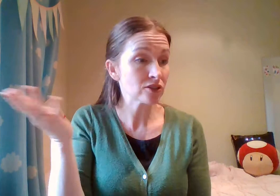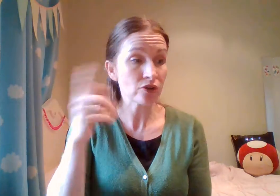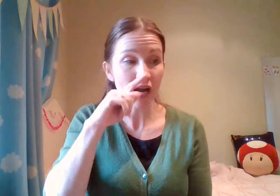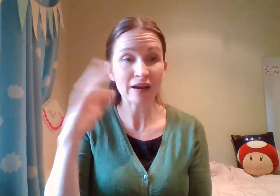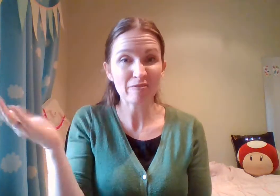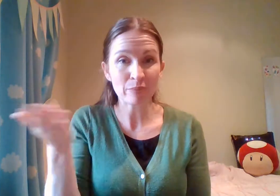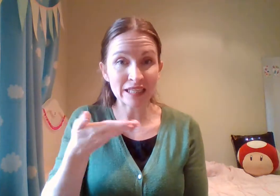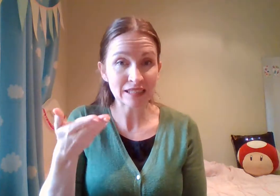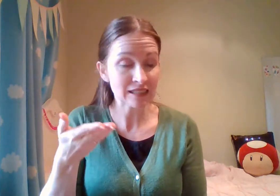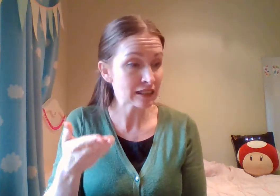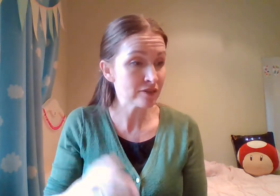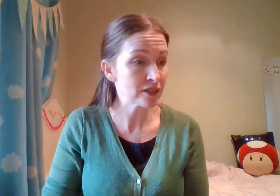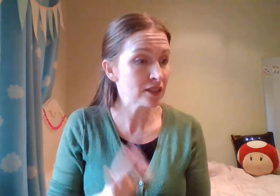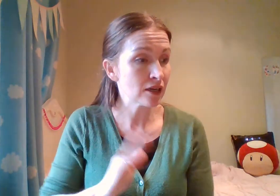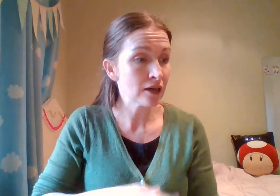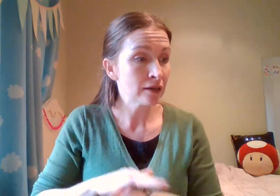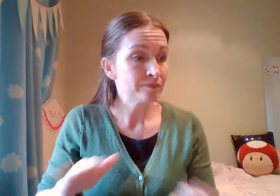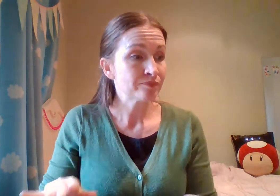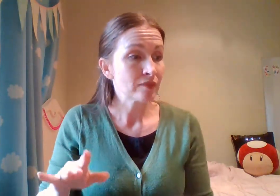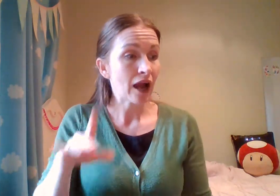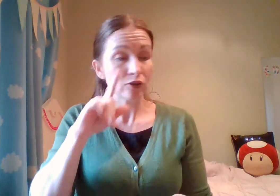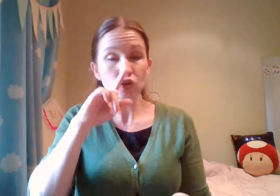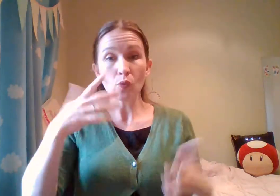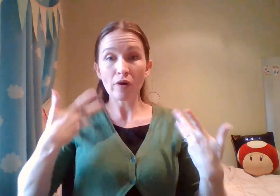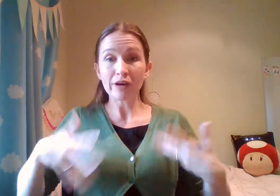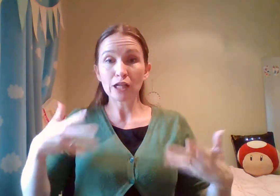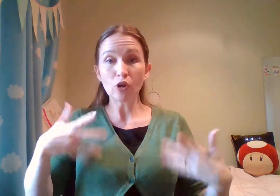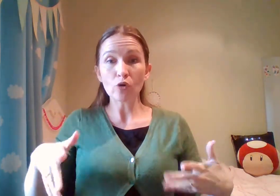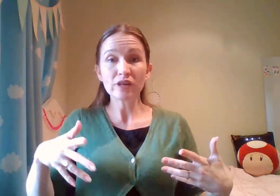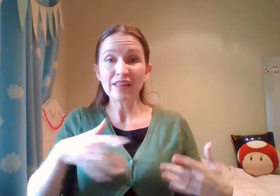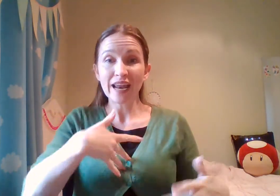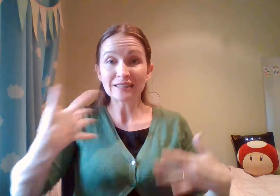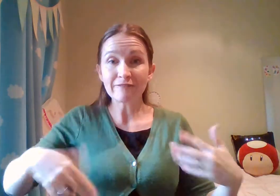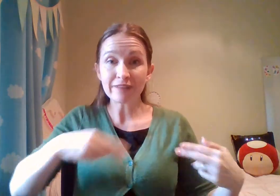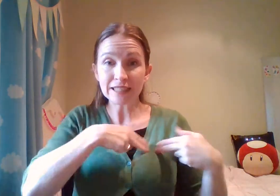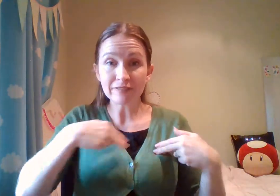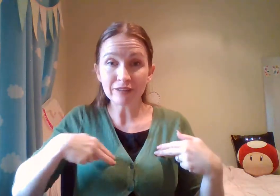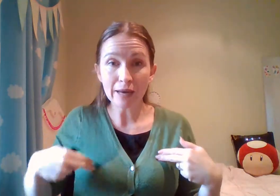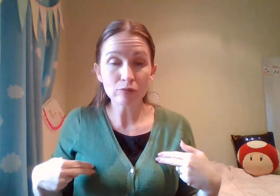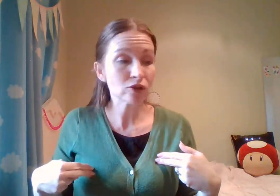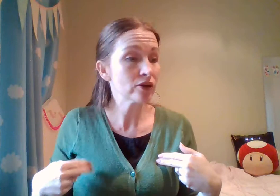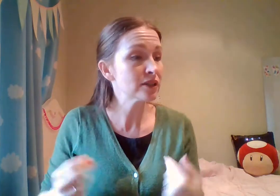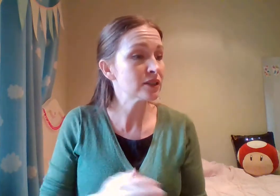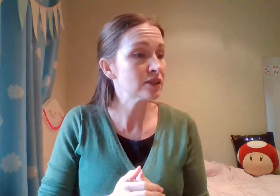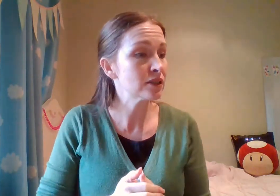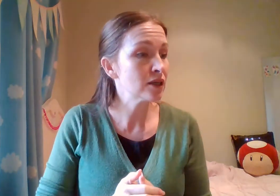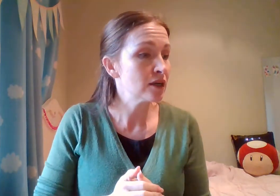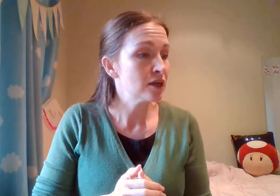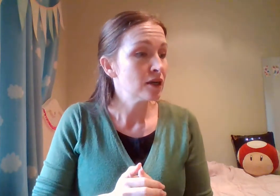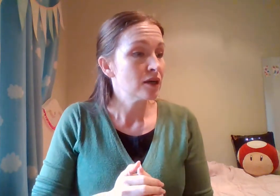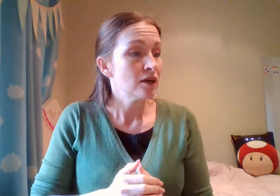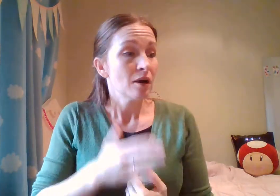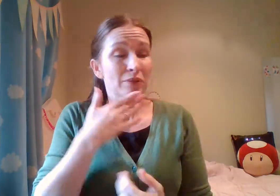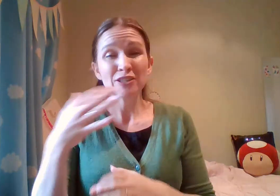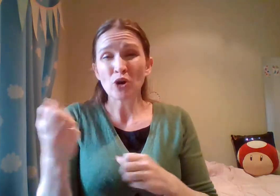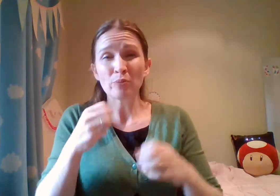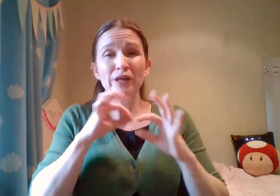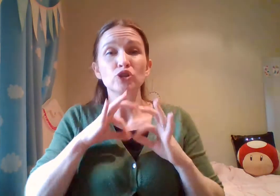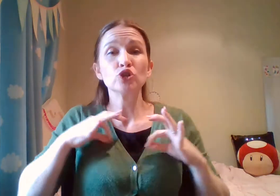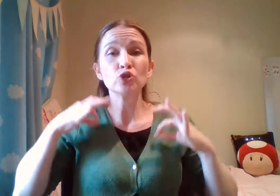you can't have pizzas delivered. Don't wear any clothing that has offensive labels on it. Please don't bring